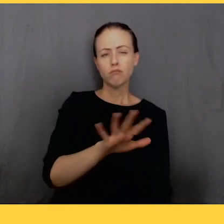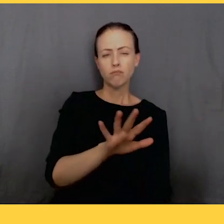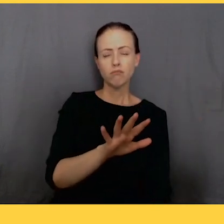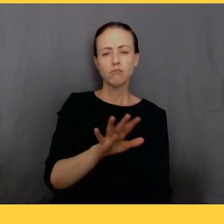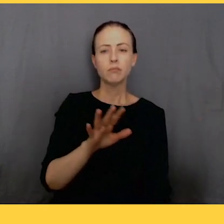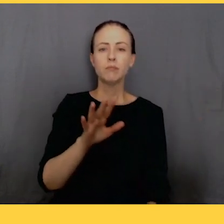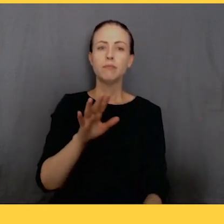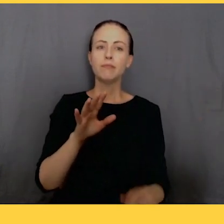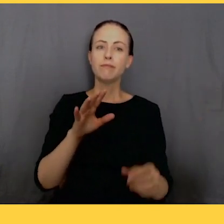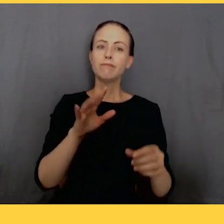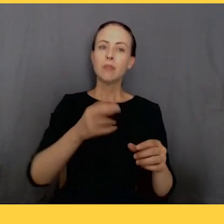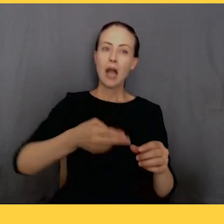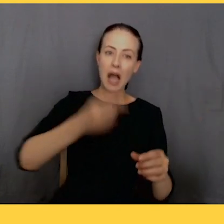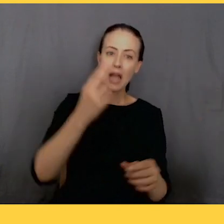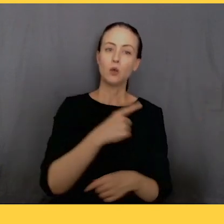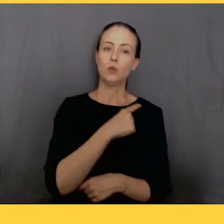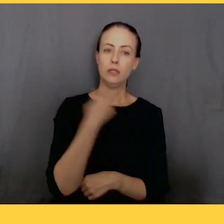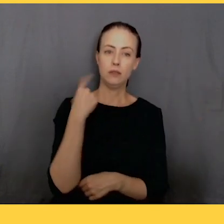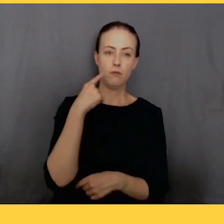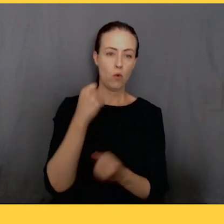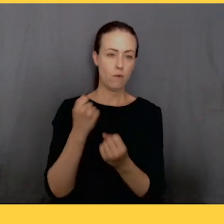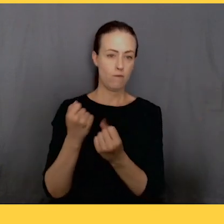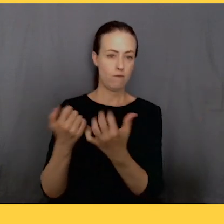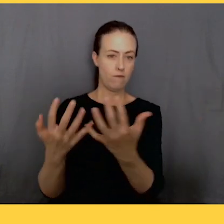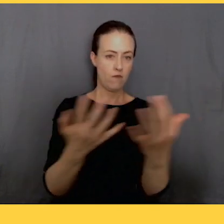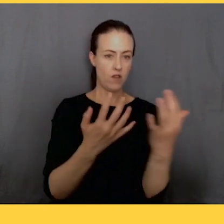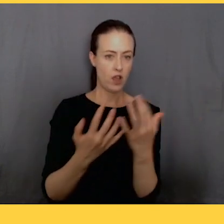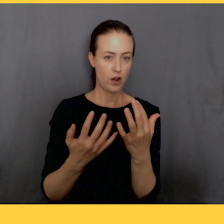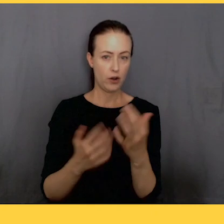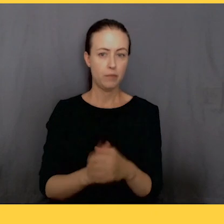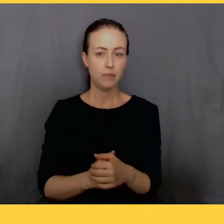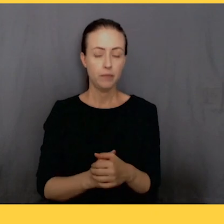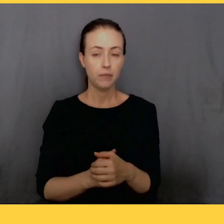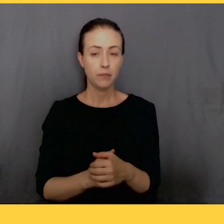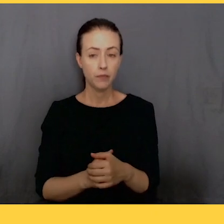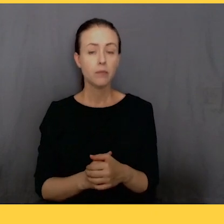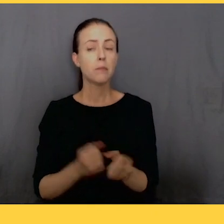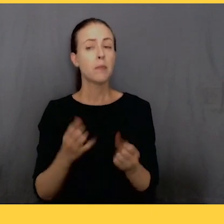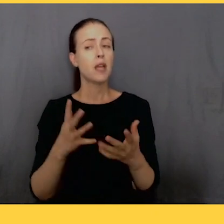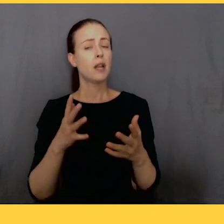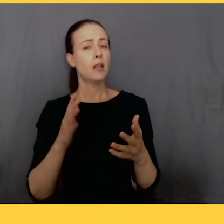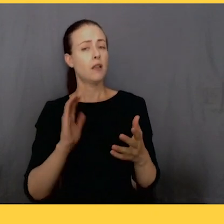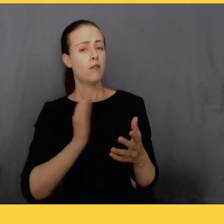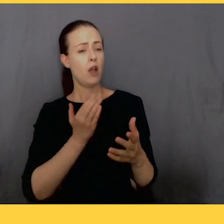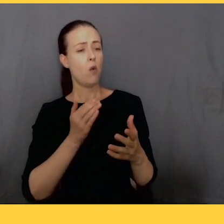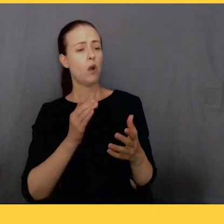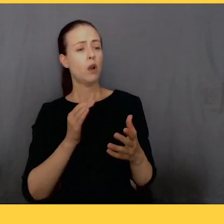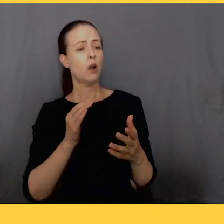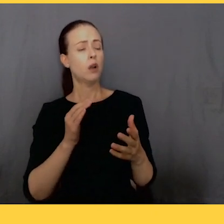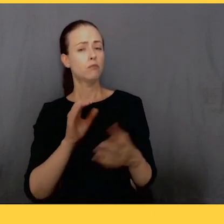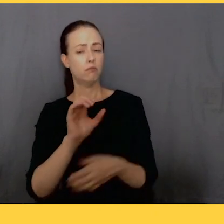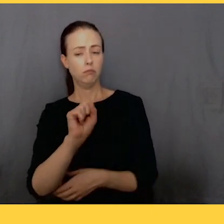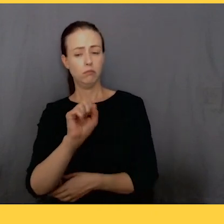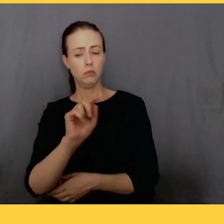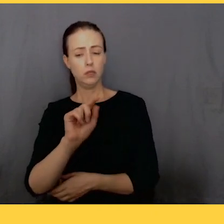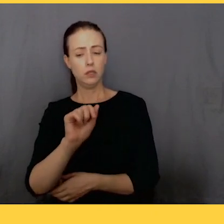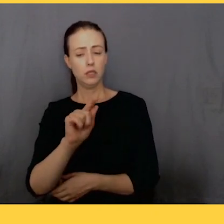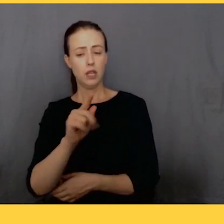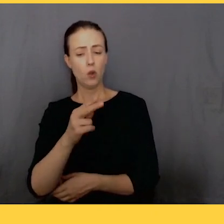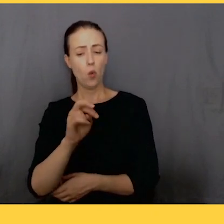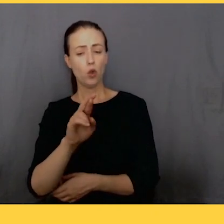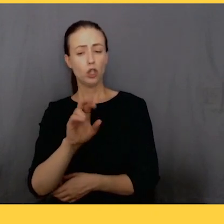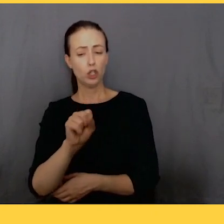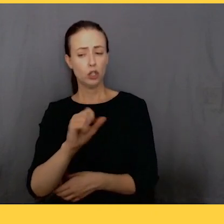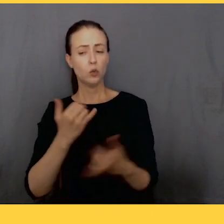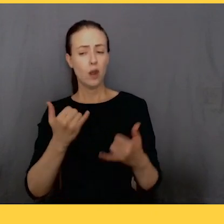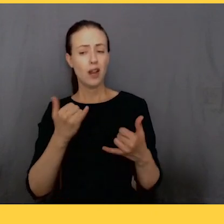of stakeholders. Many of them are in the environmental science community. In addition to wildfire, greenhouse gas